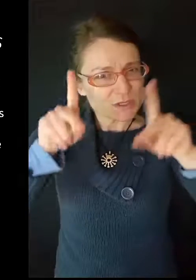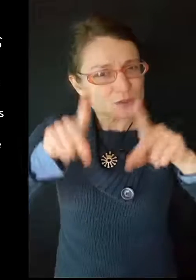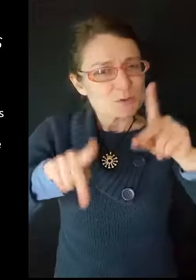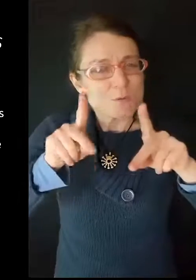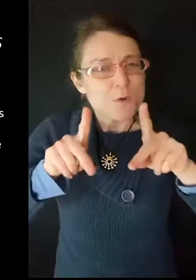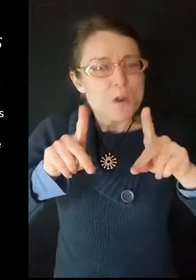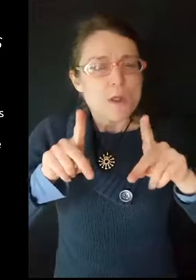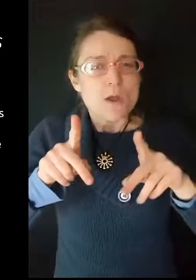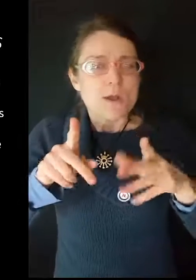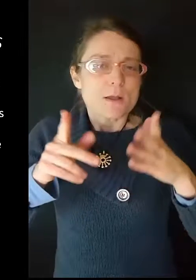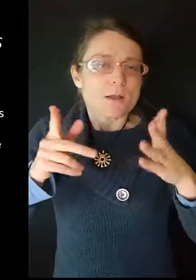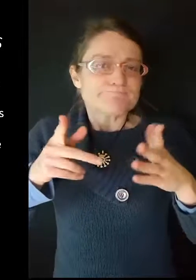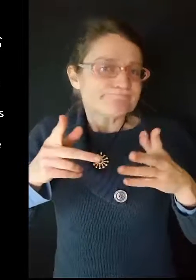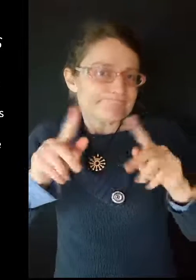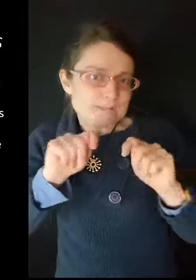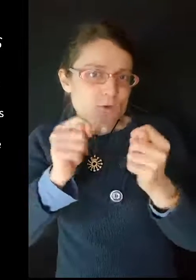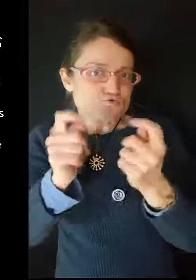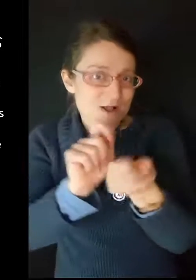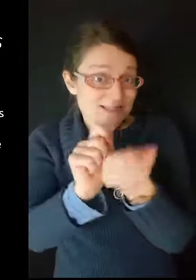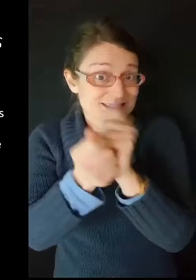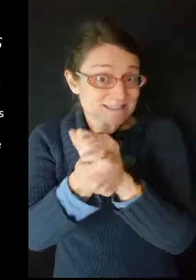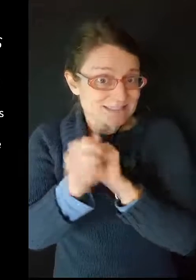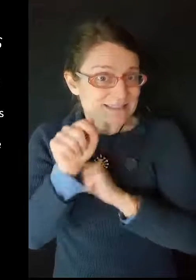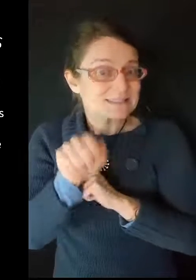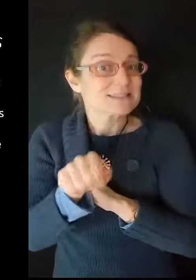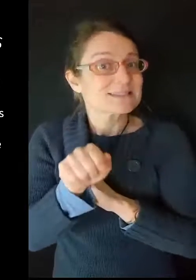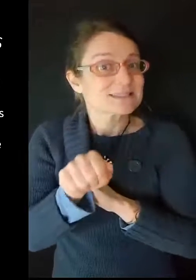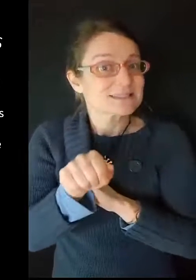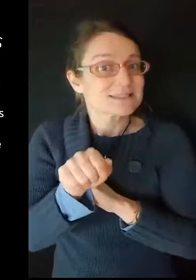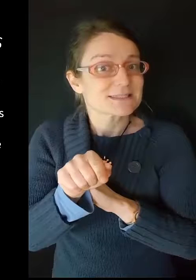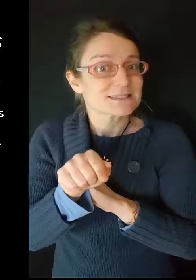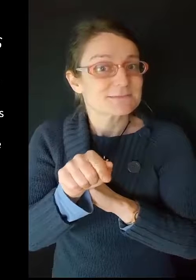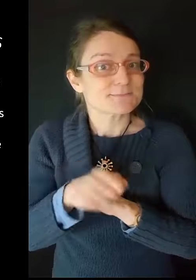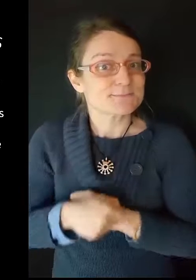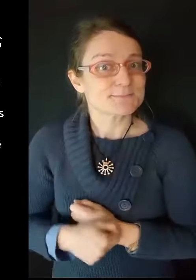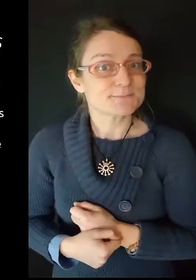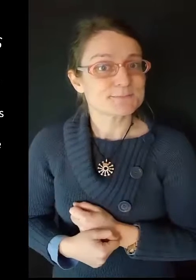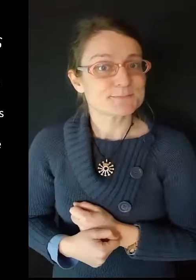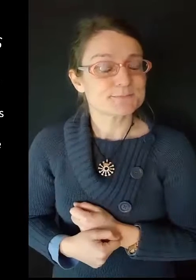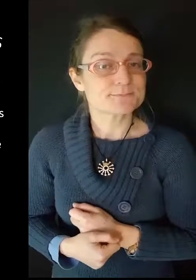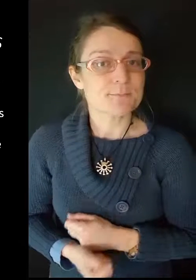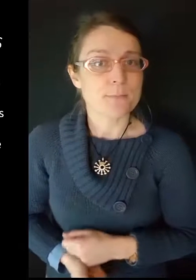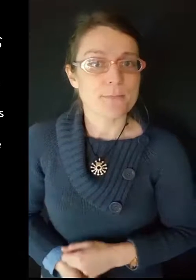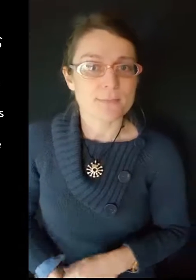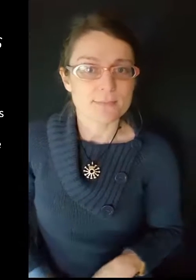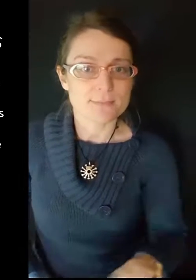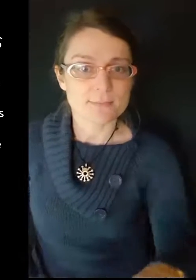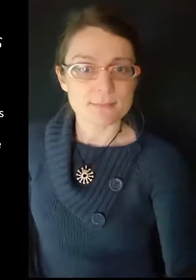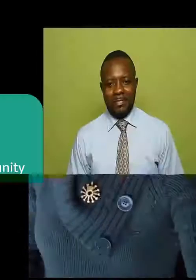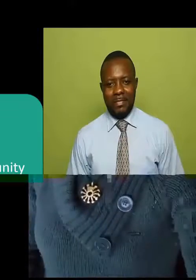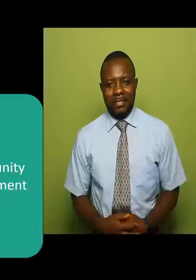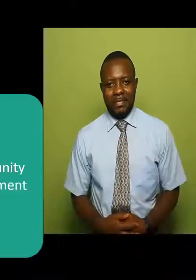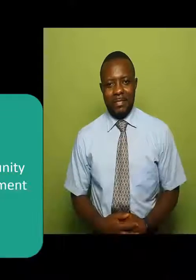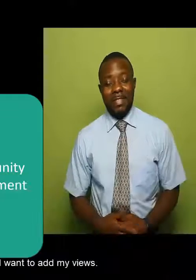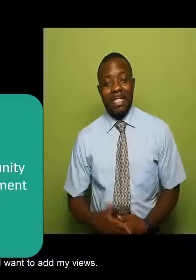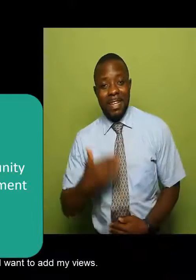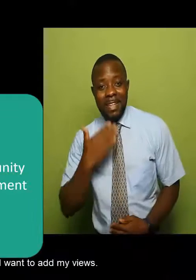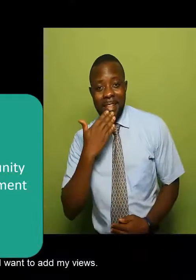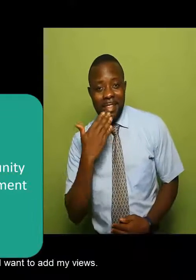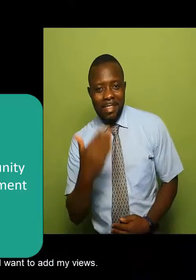And this raises the question, how can we change this? And what can sign linguists do to change this?